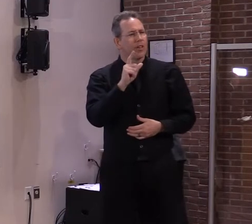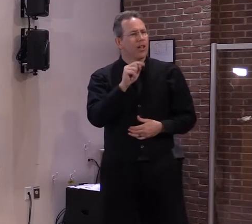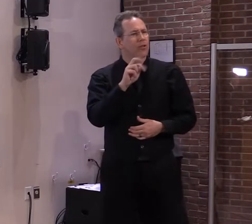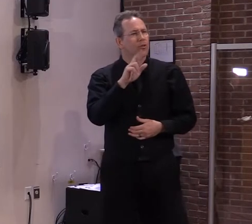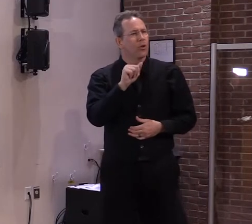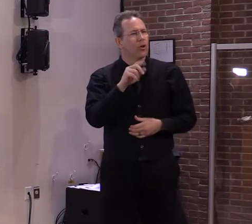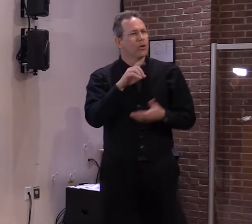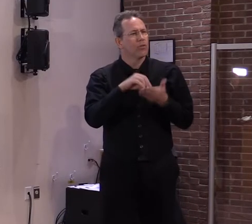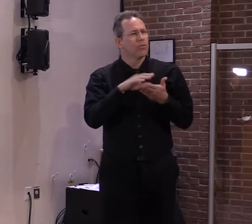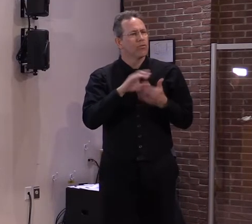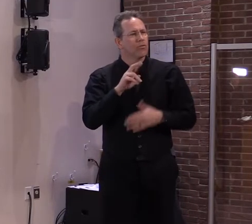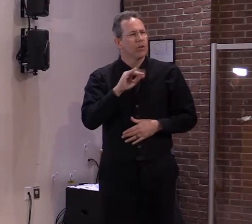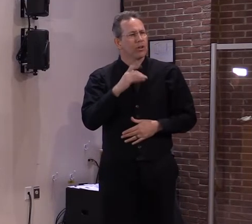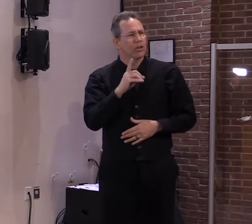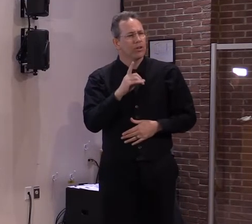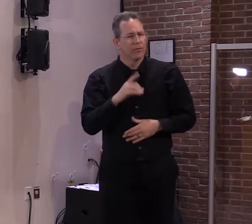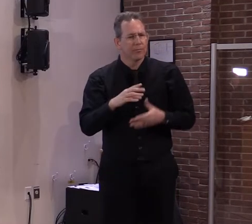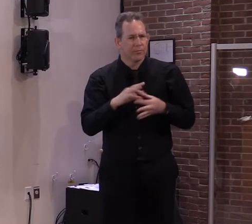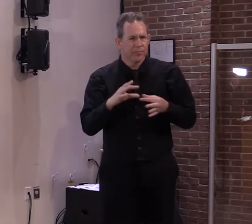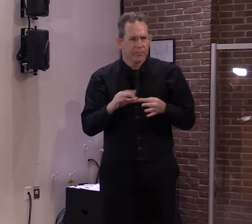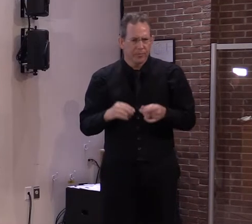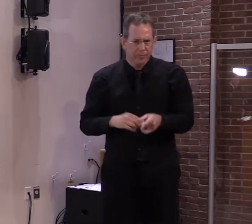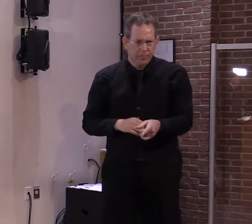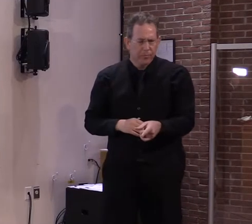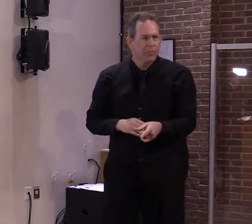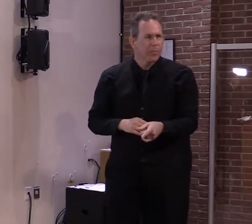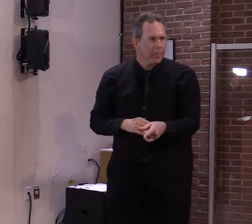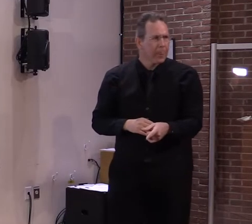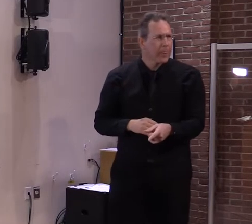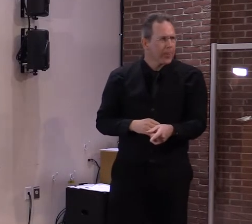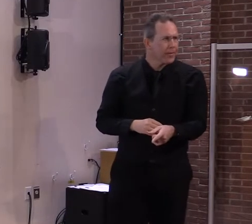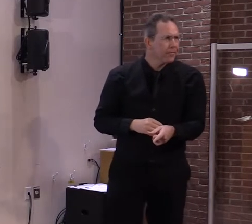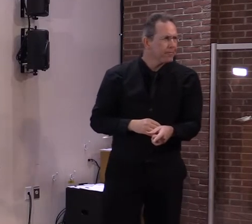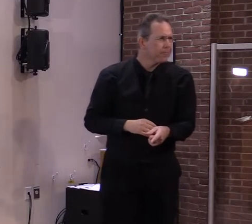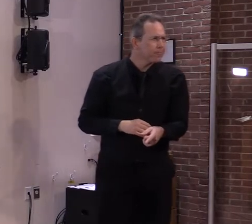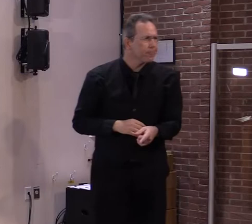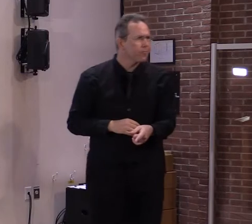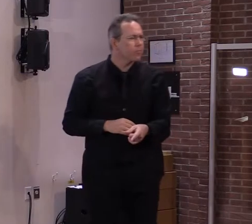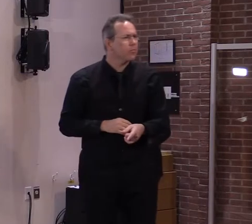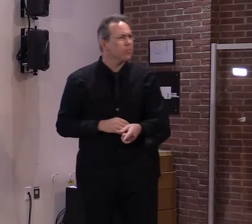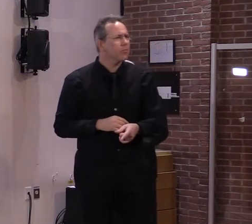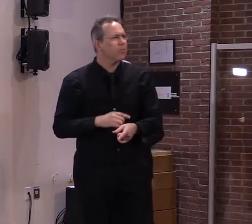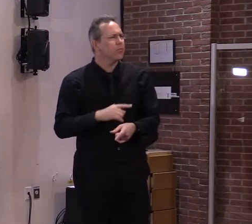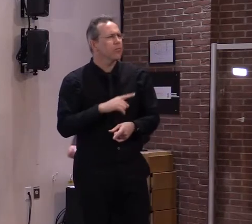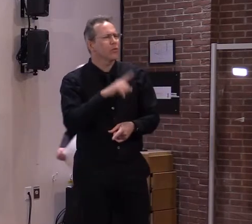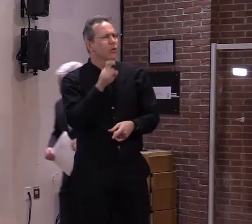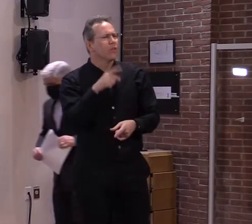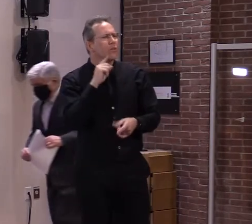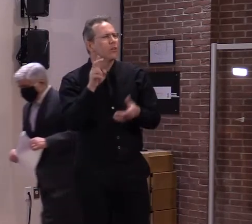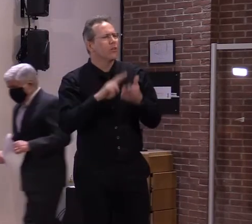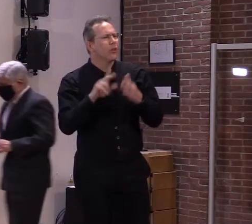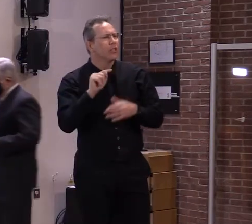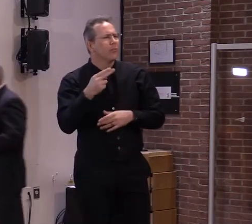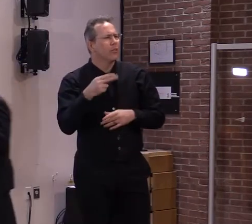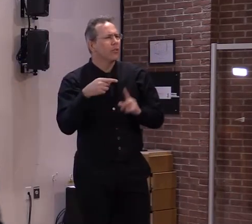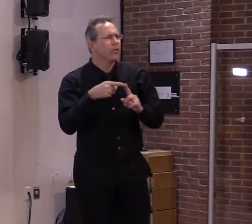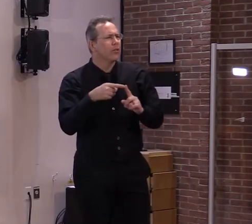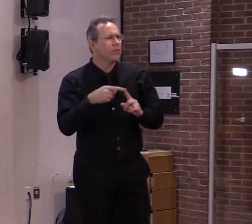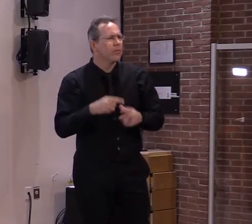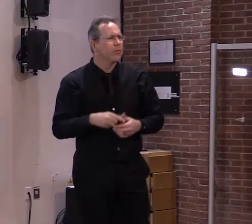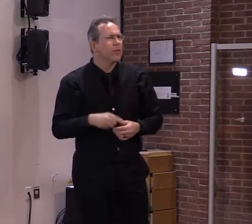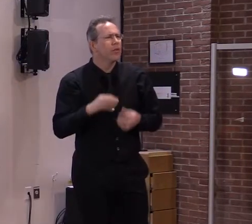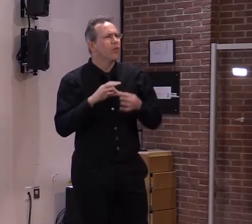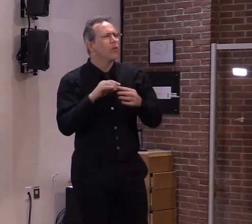Yes, thank you. Good afternoon. These are for Secretary Smith on the expansion of the mobile clinic in Essex County.